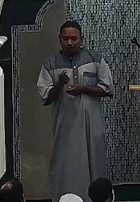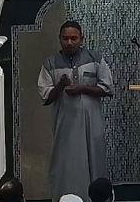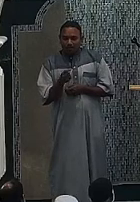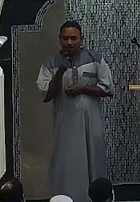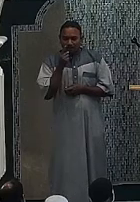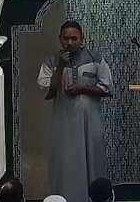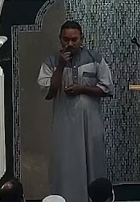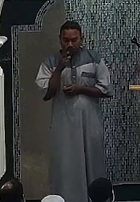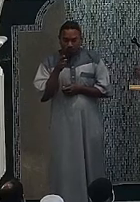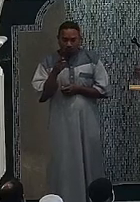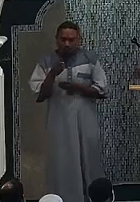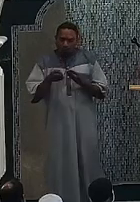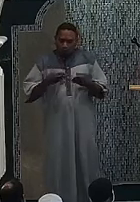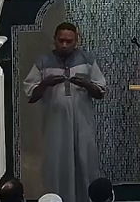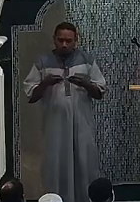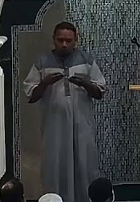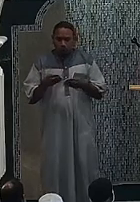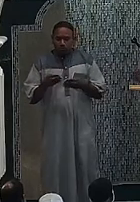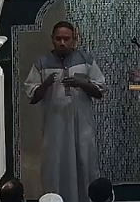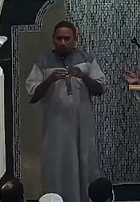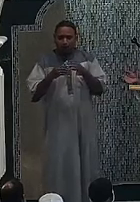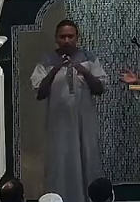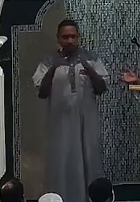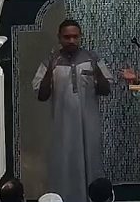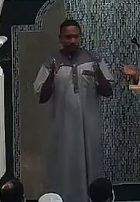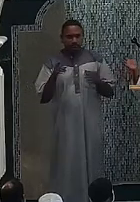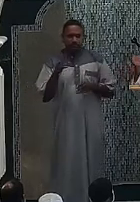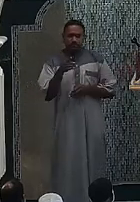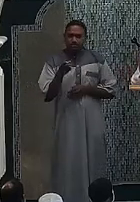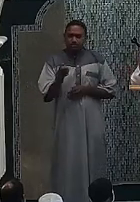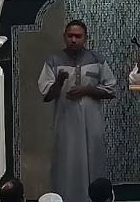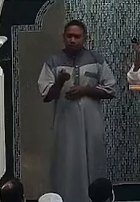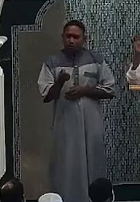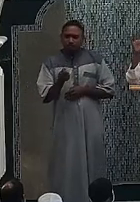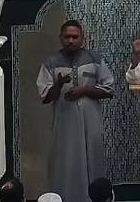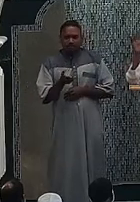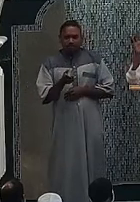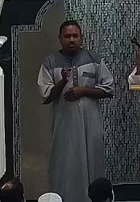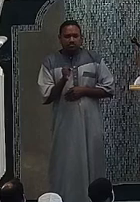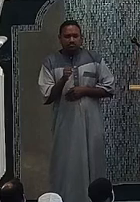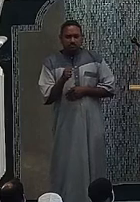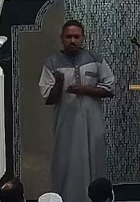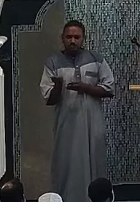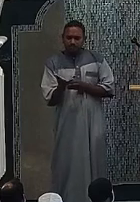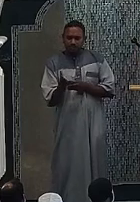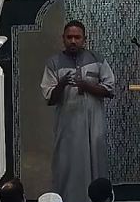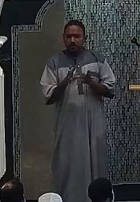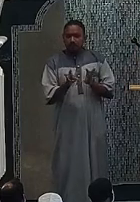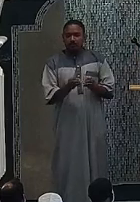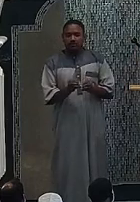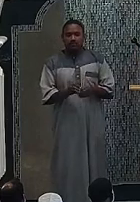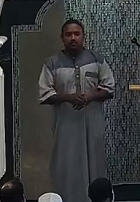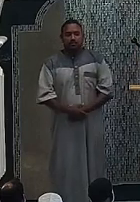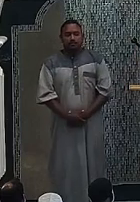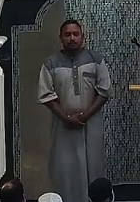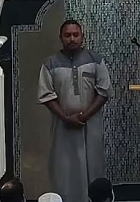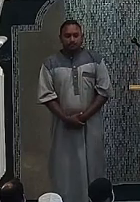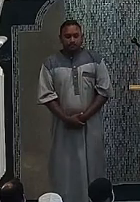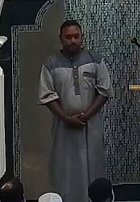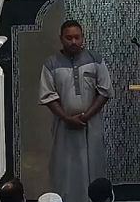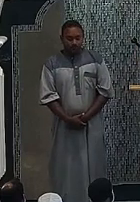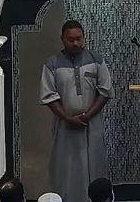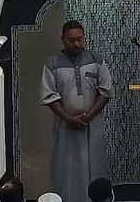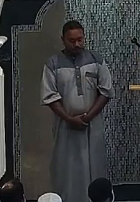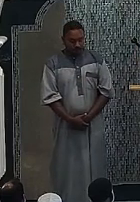have to collect all of the deaf across the wider metropolitan, Cape metropolitan area. And that costs money as